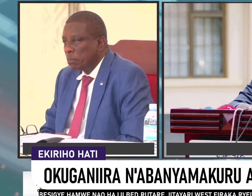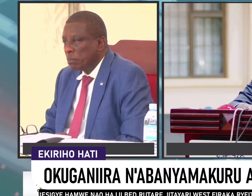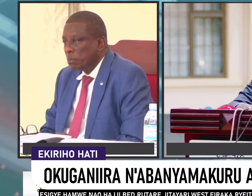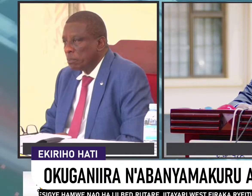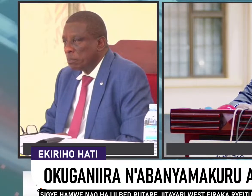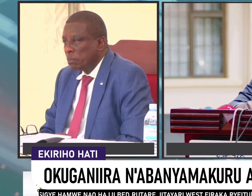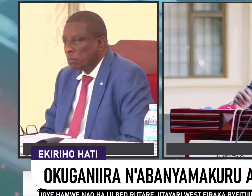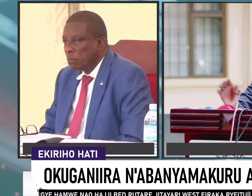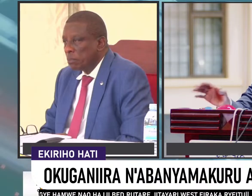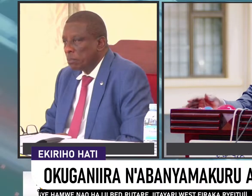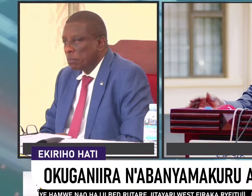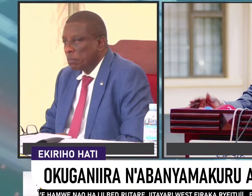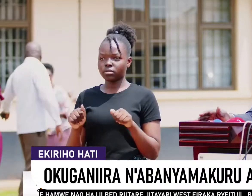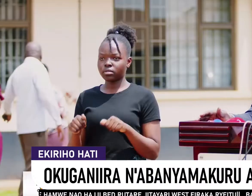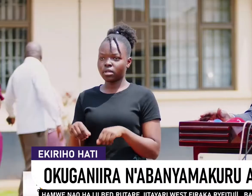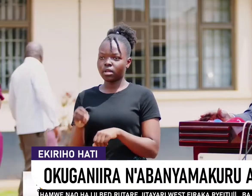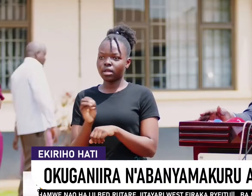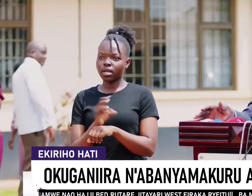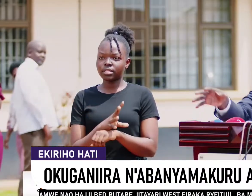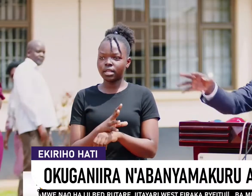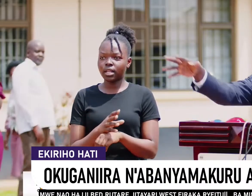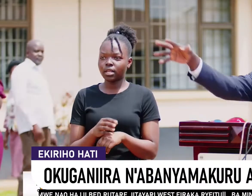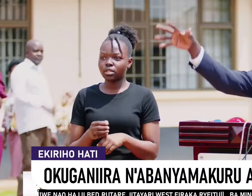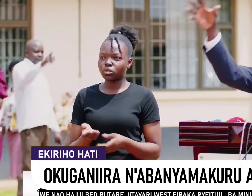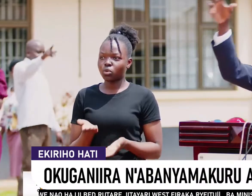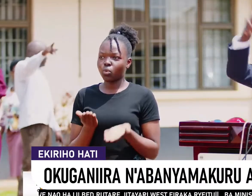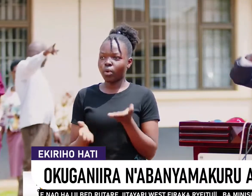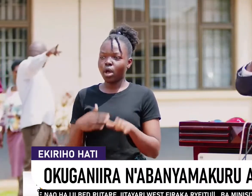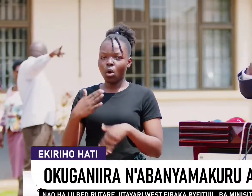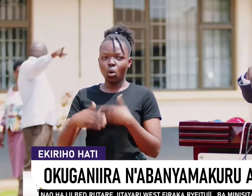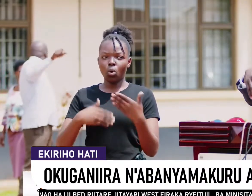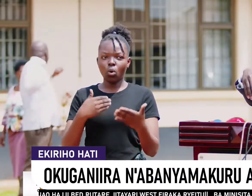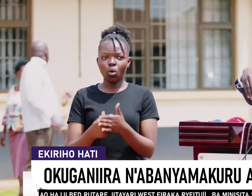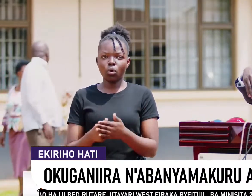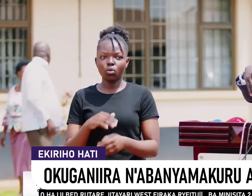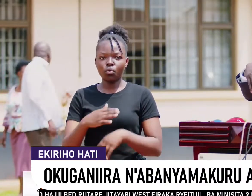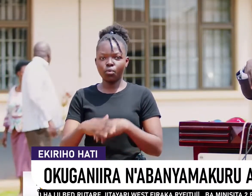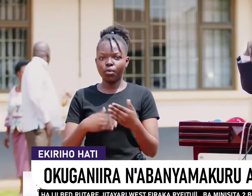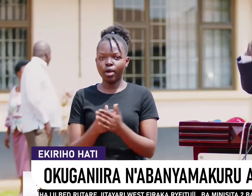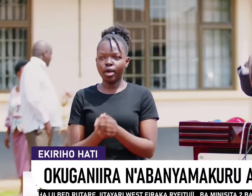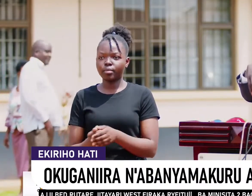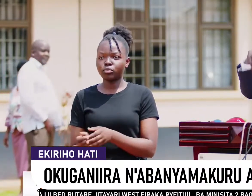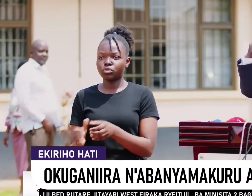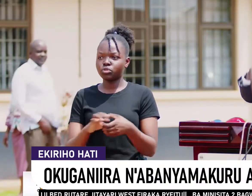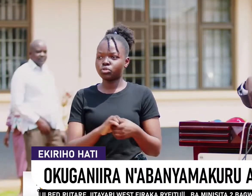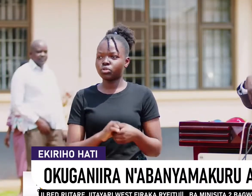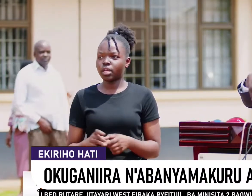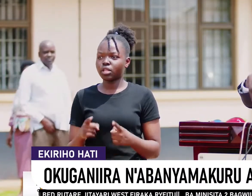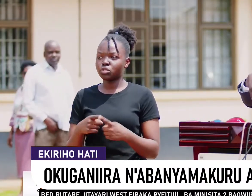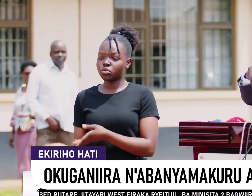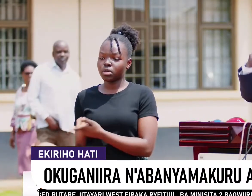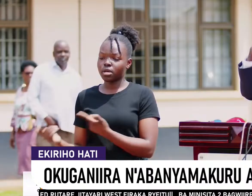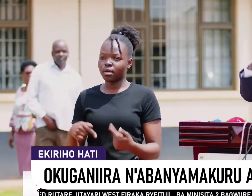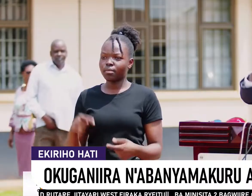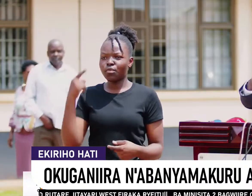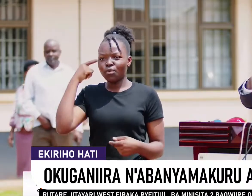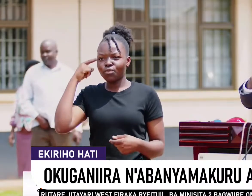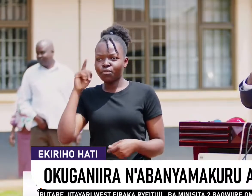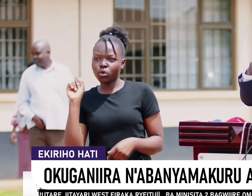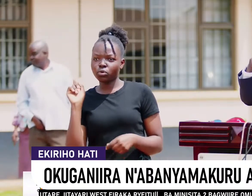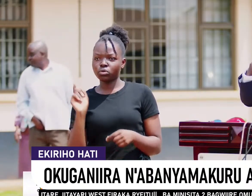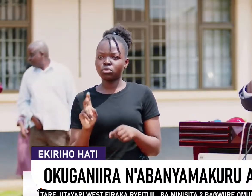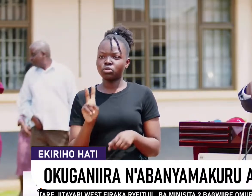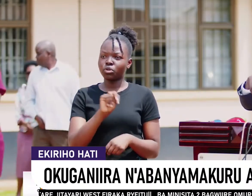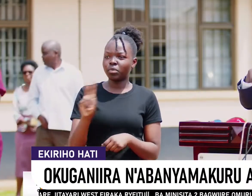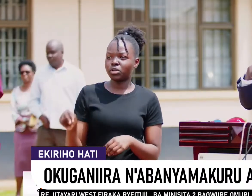chairpersons, councillors were all lumped together to come for nomination in that period